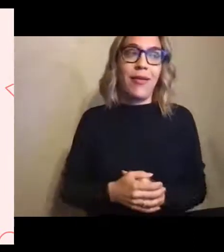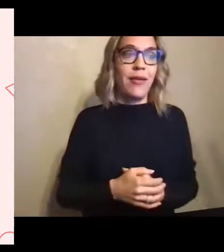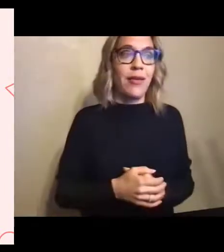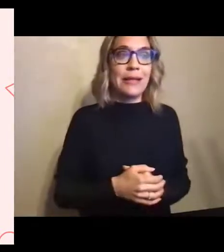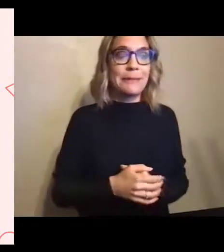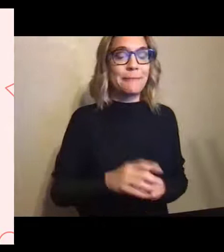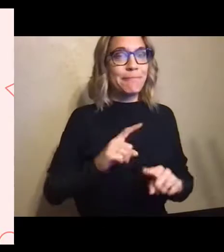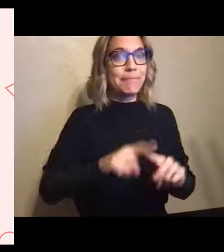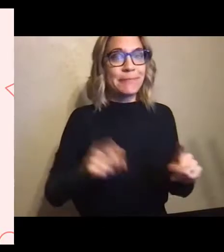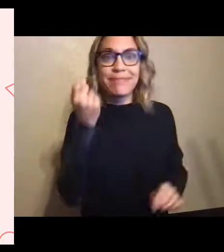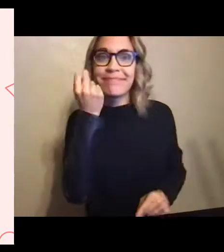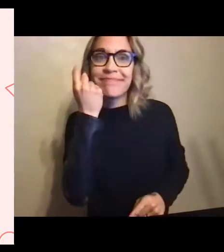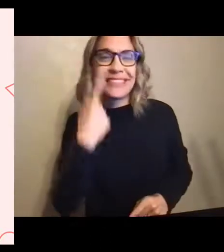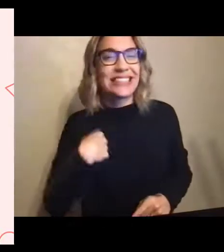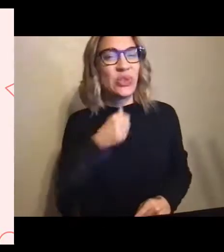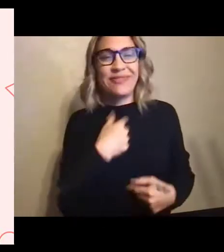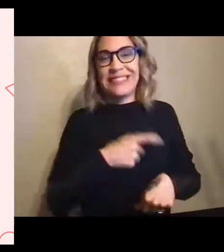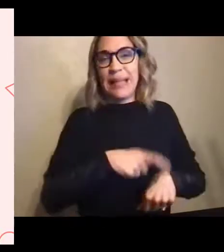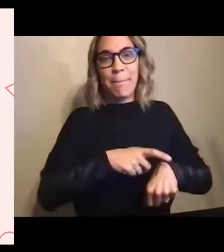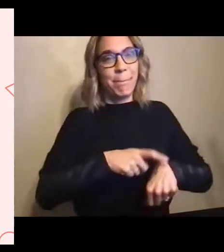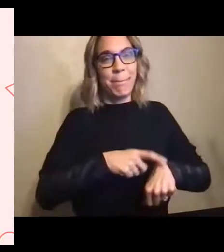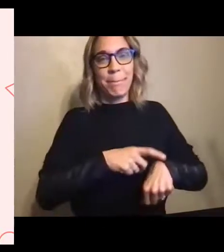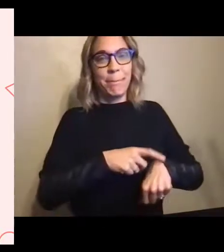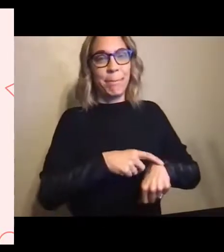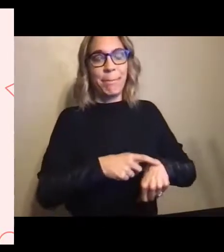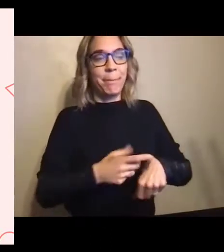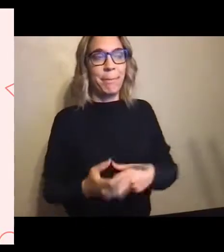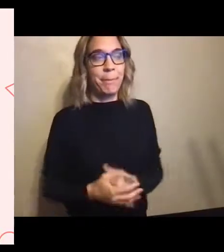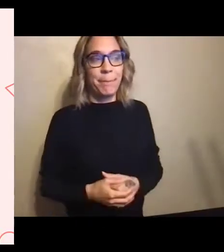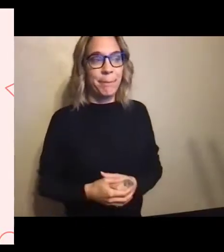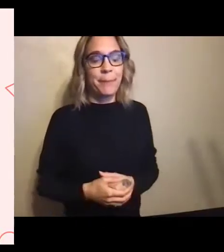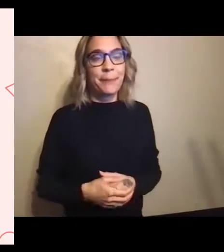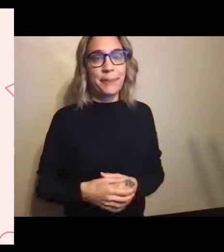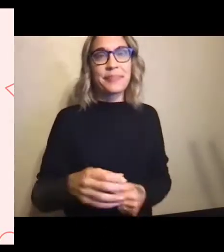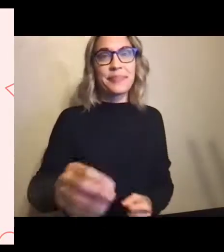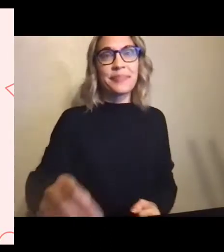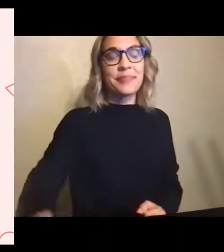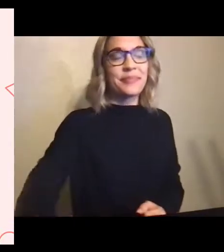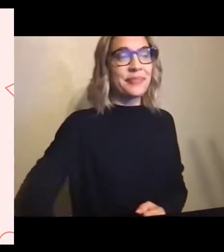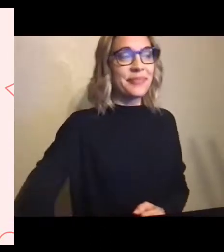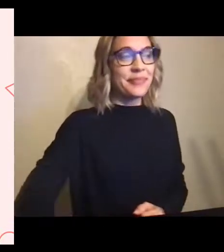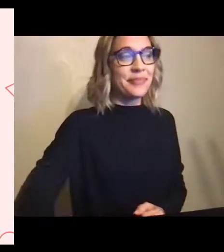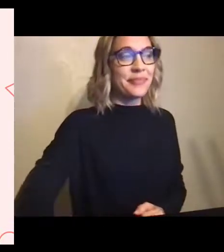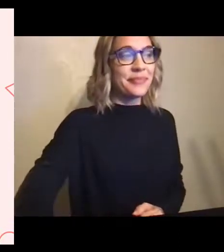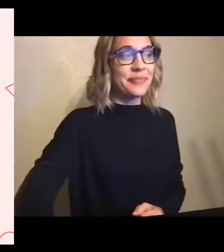need the idea, but I just don't have the time to do anything about it.